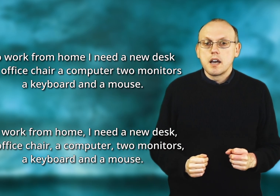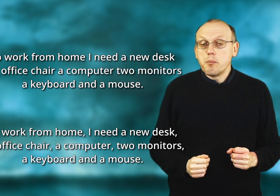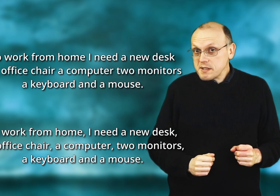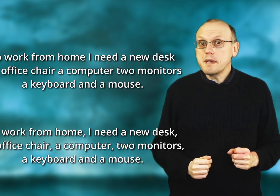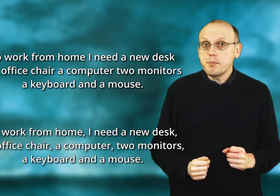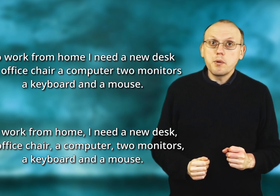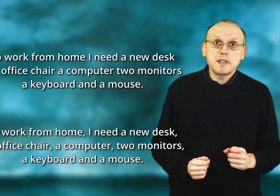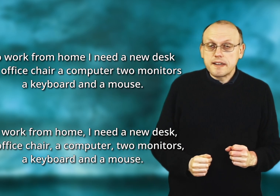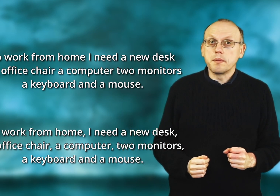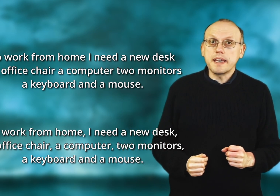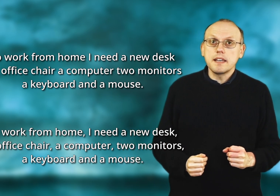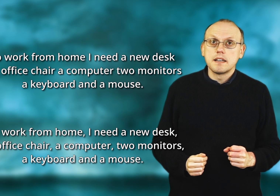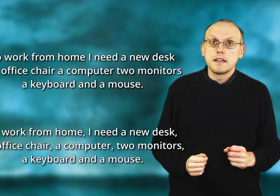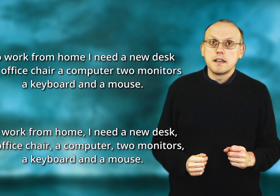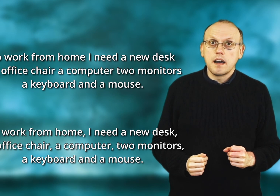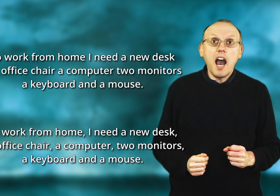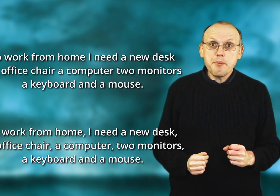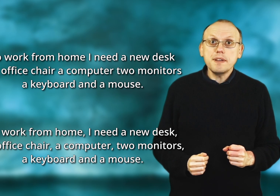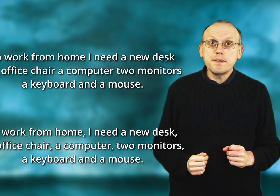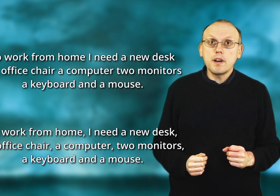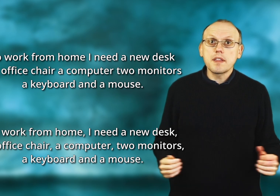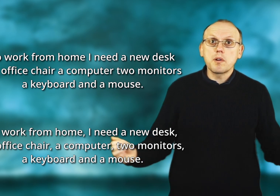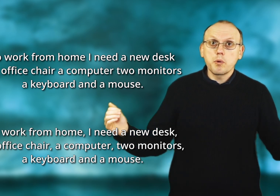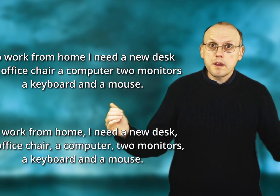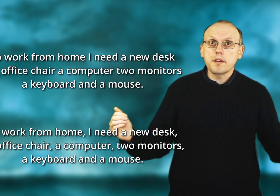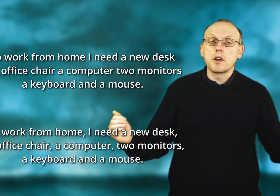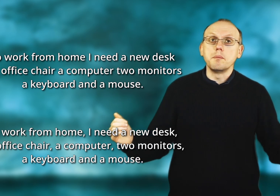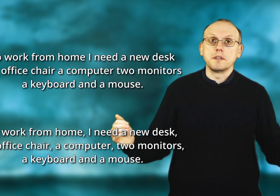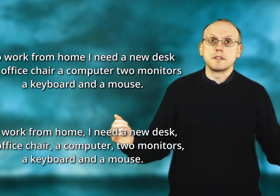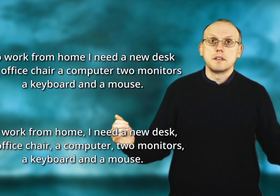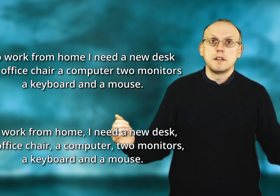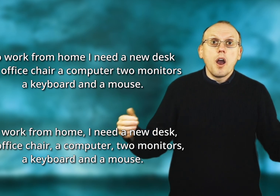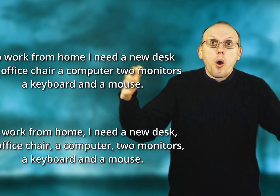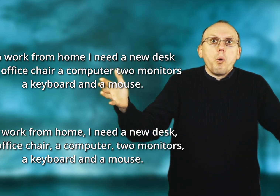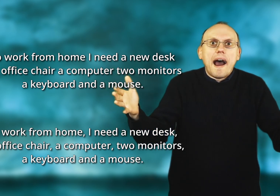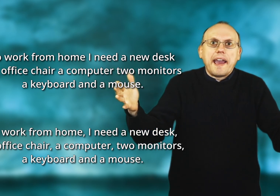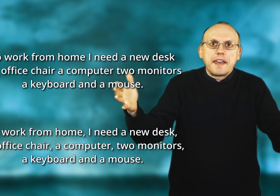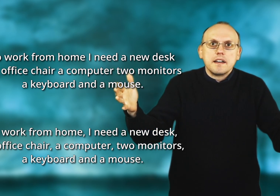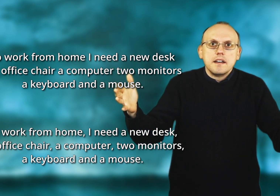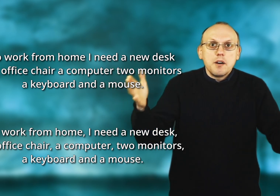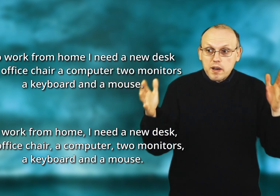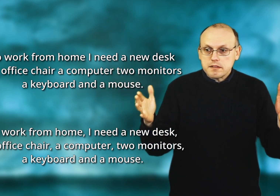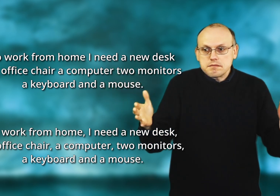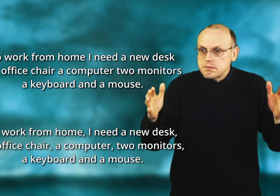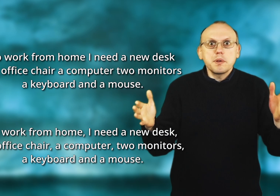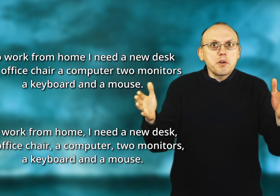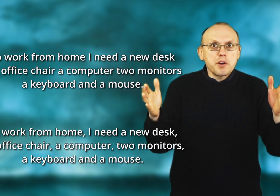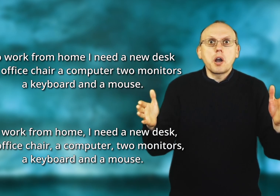Most people will tell me, I prefer the one with commas. Why? Well, because the